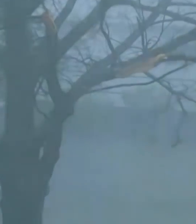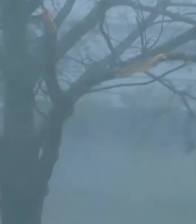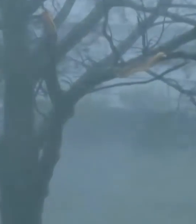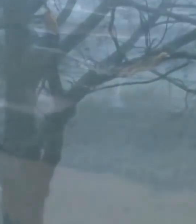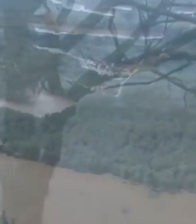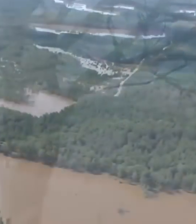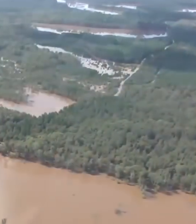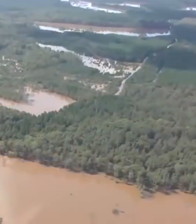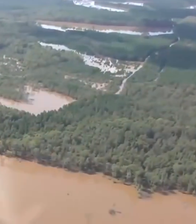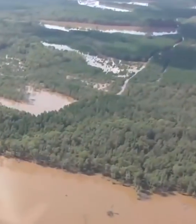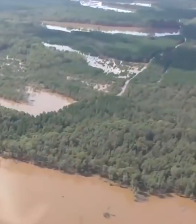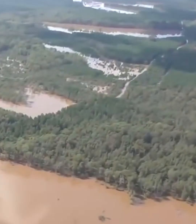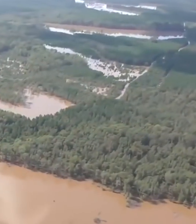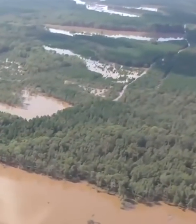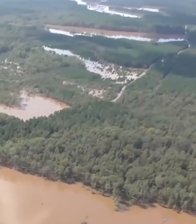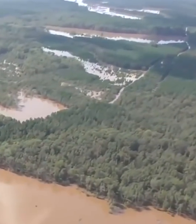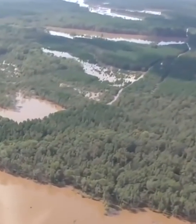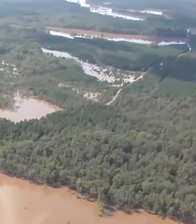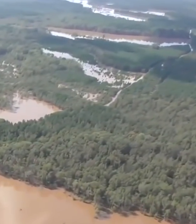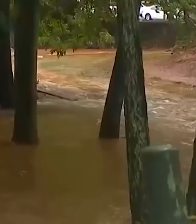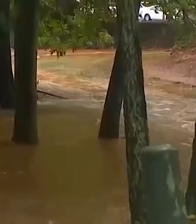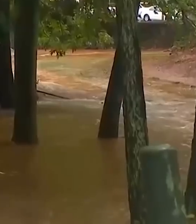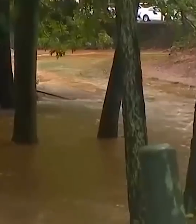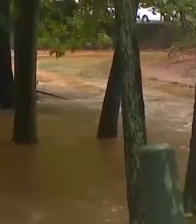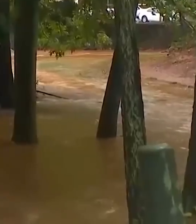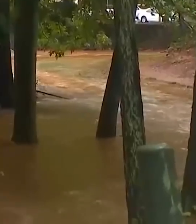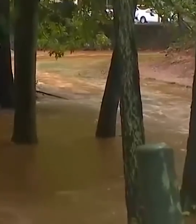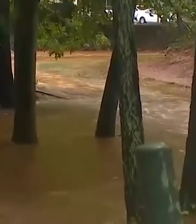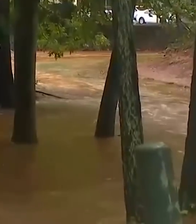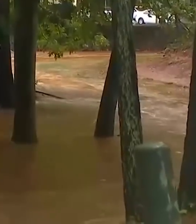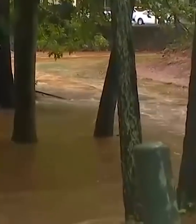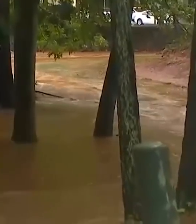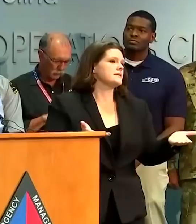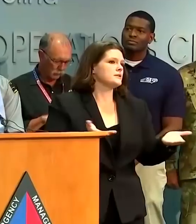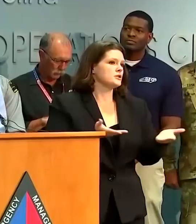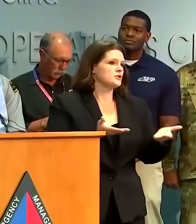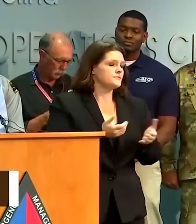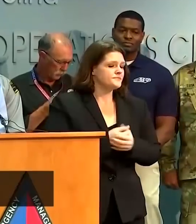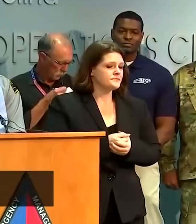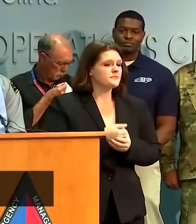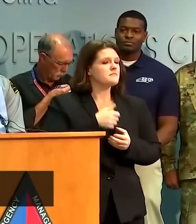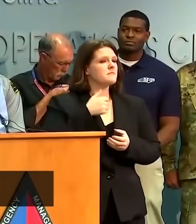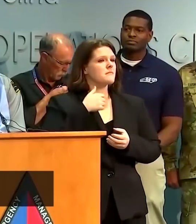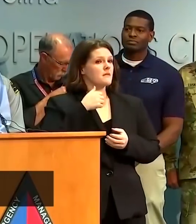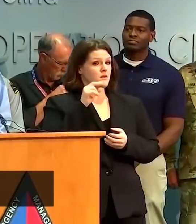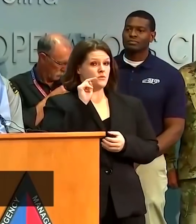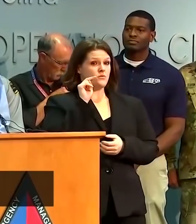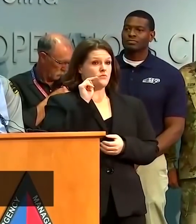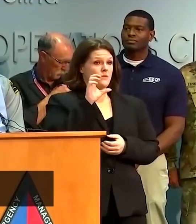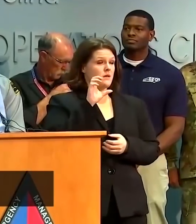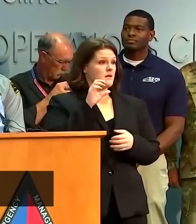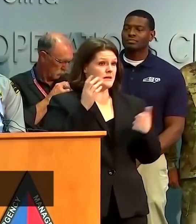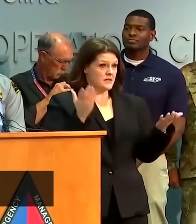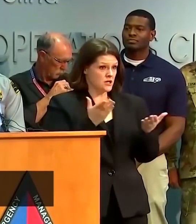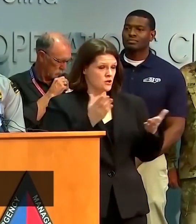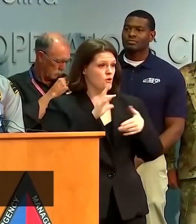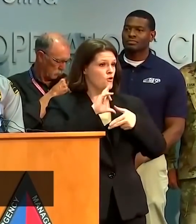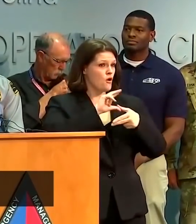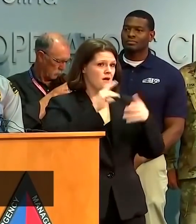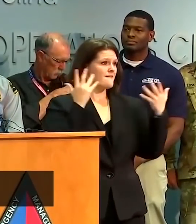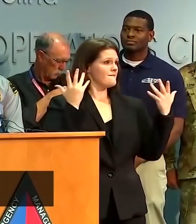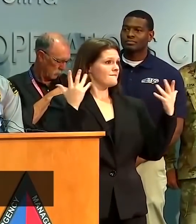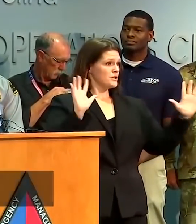heavy flooding. Many areas still underwater and some with more to come. The storm itself is gone, but